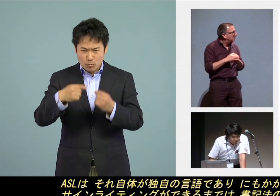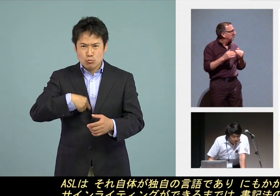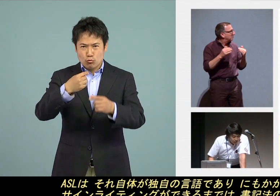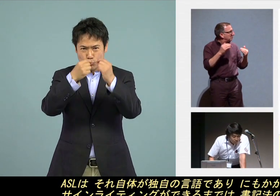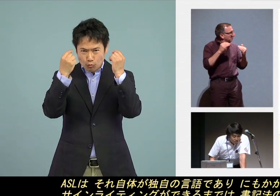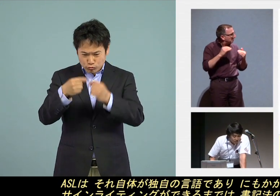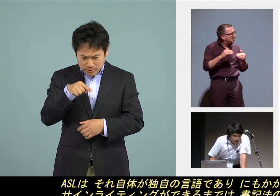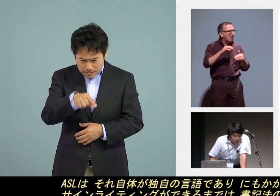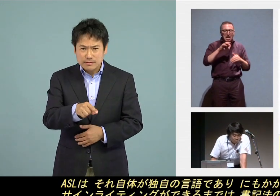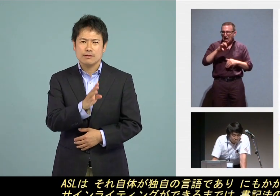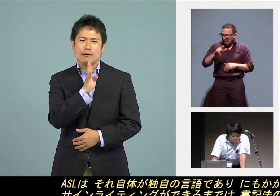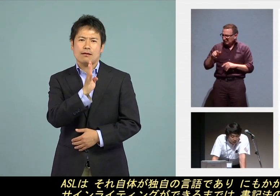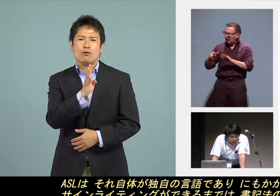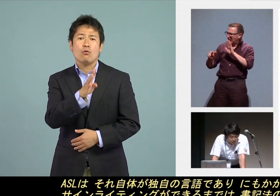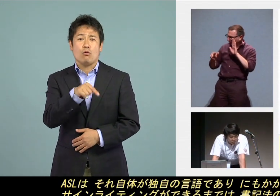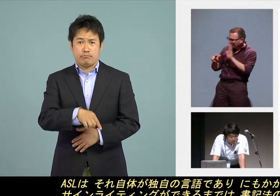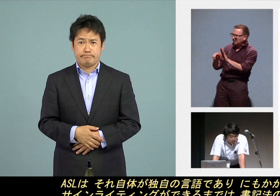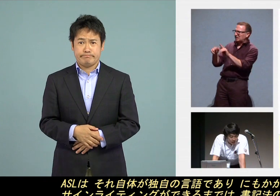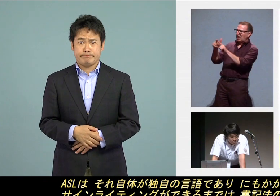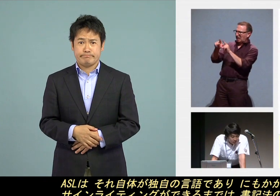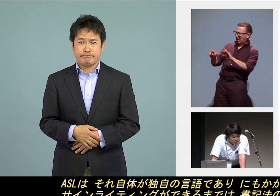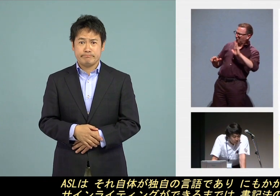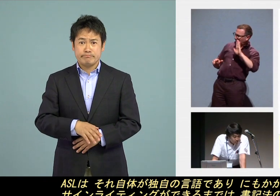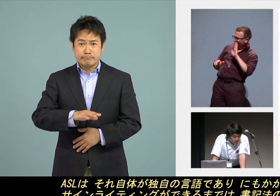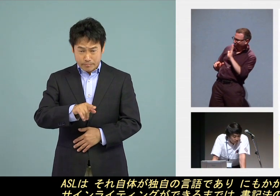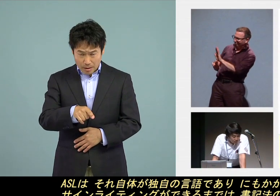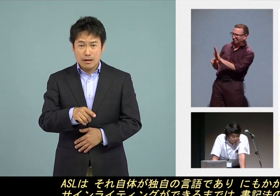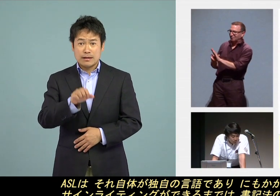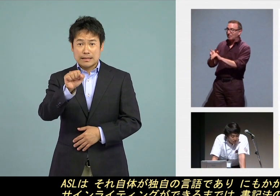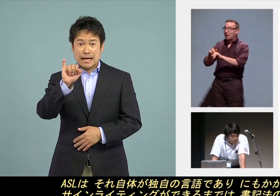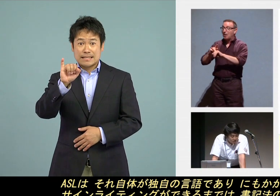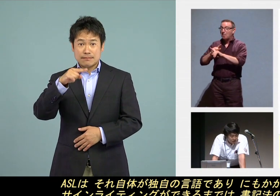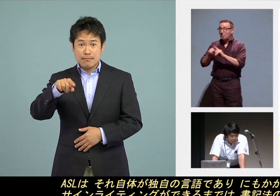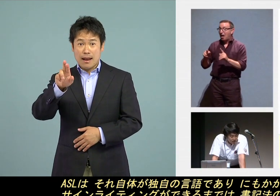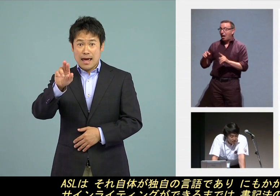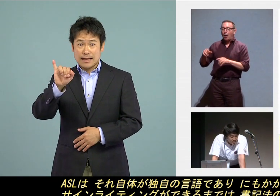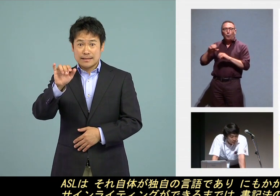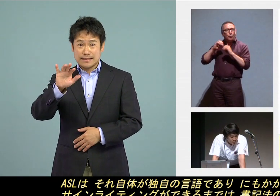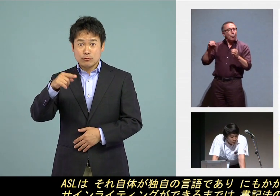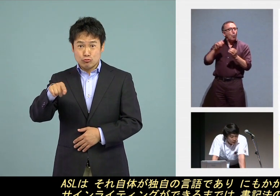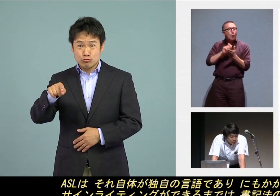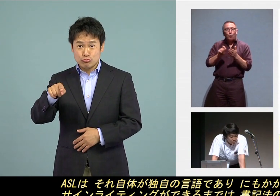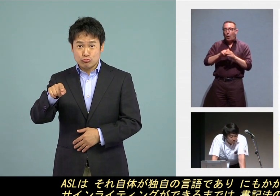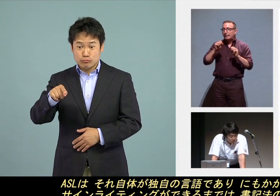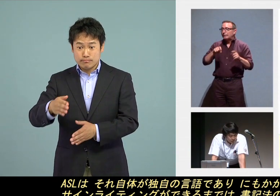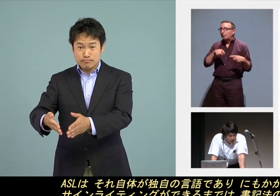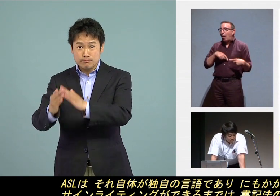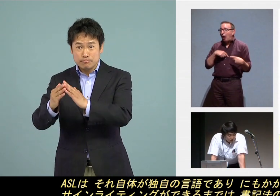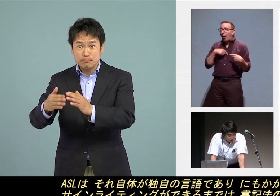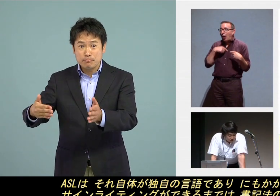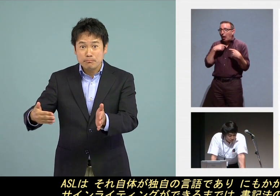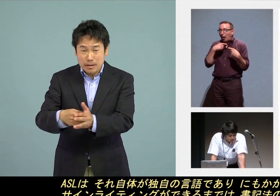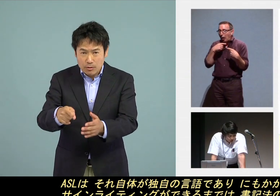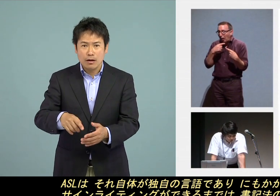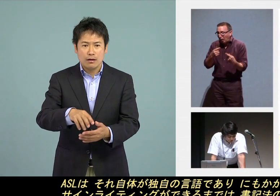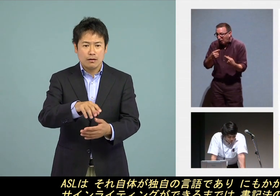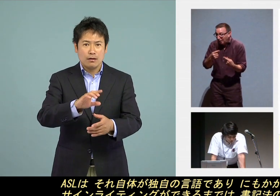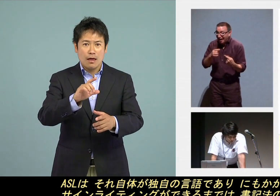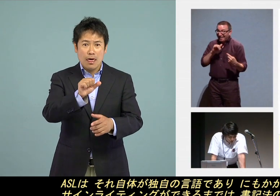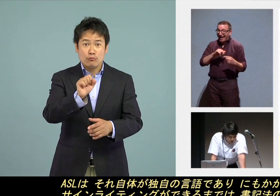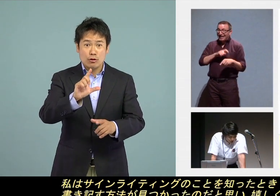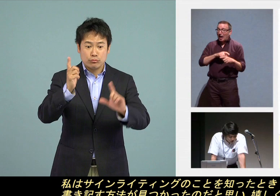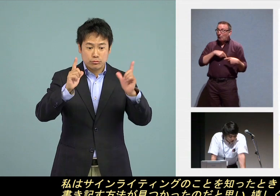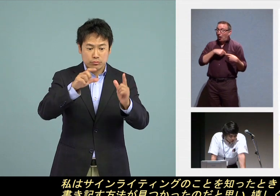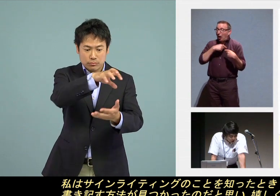ASL is a language in its own right, yet until the development of sign writing, it was a language without a written